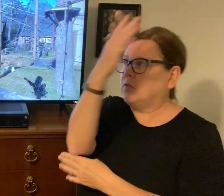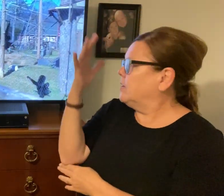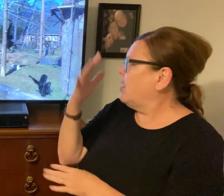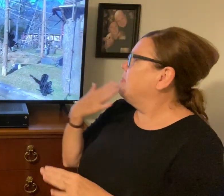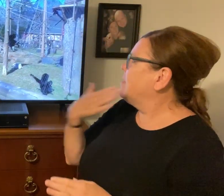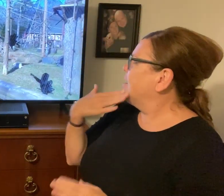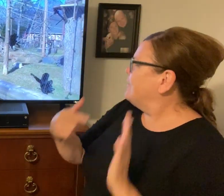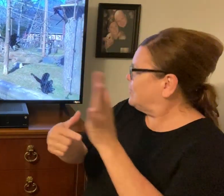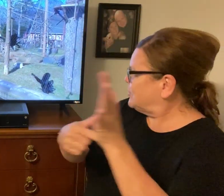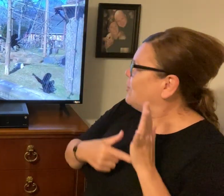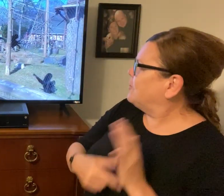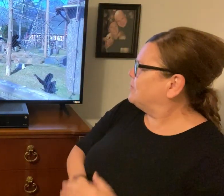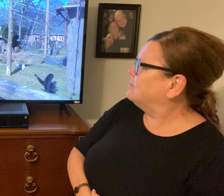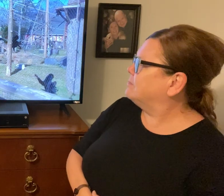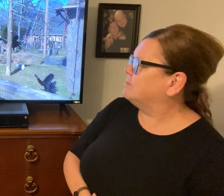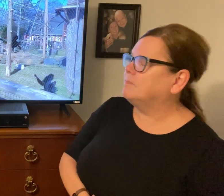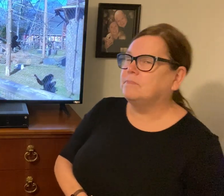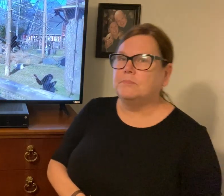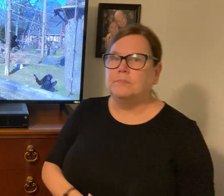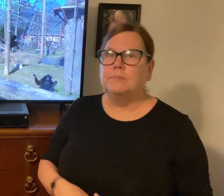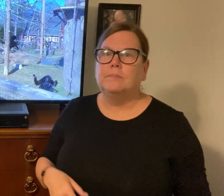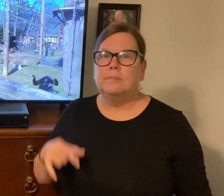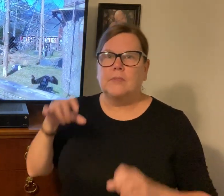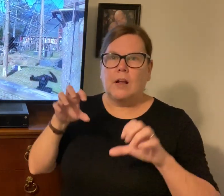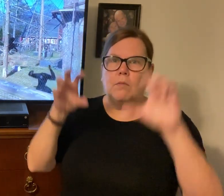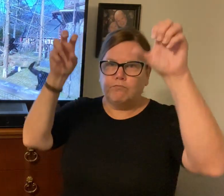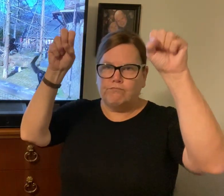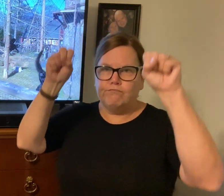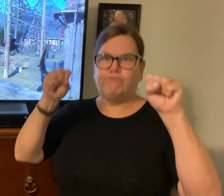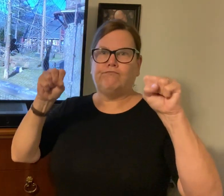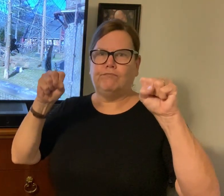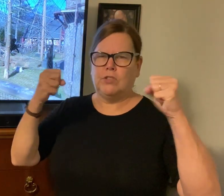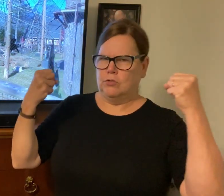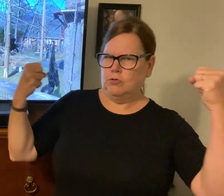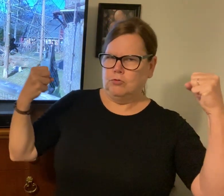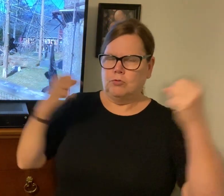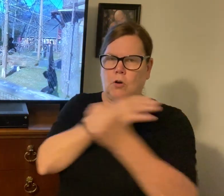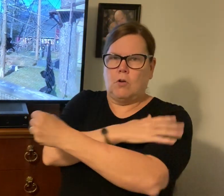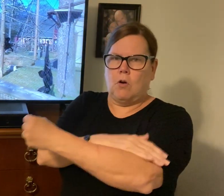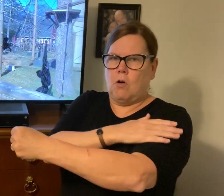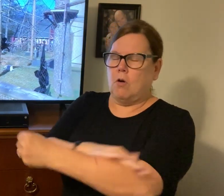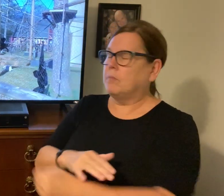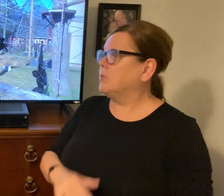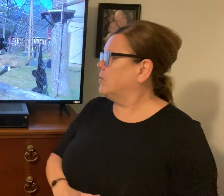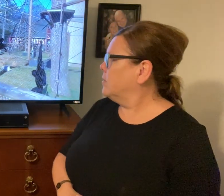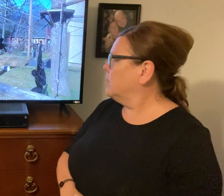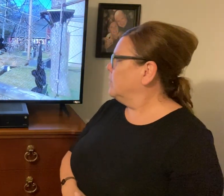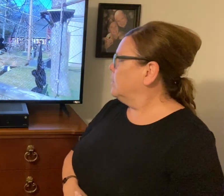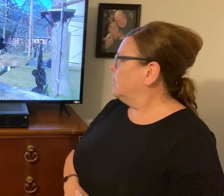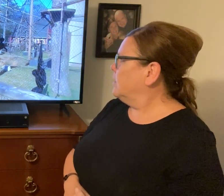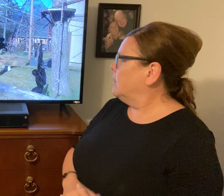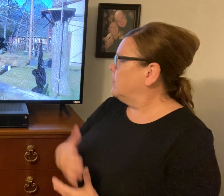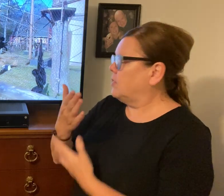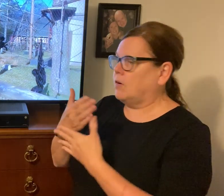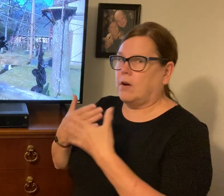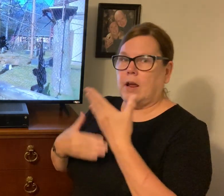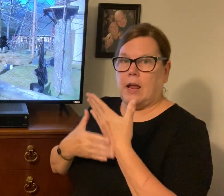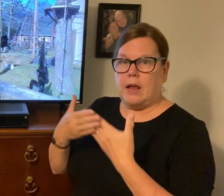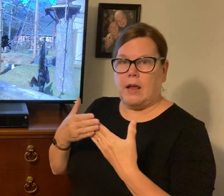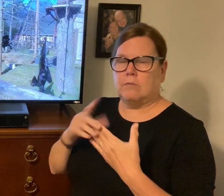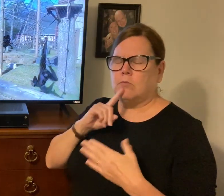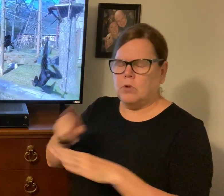for showing us that little bit of brachiation. He pulled himself up with those really strong arms. You can also see, thank you, Leela, that their hands are